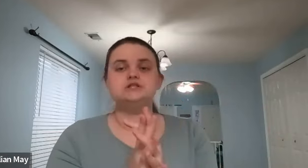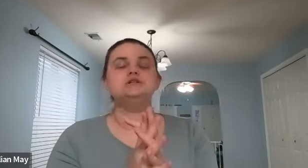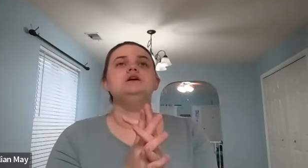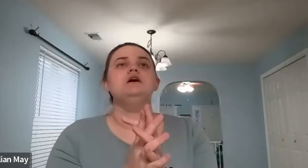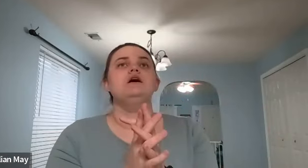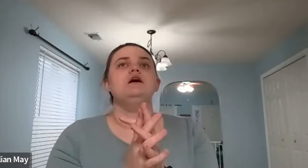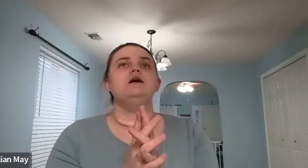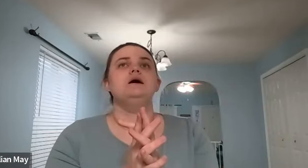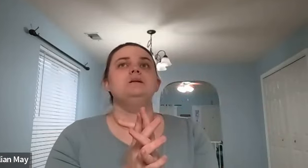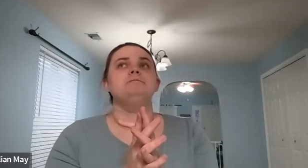teacher. You